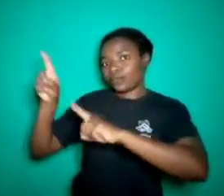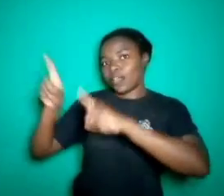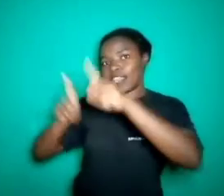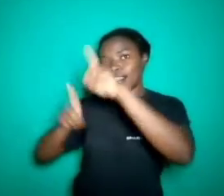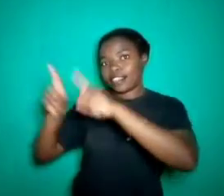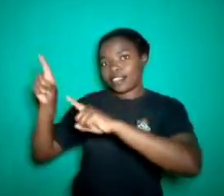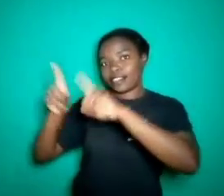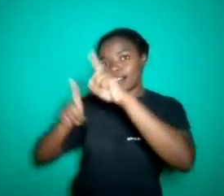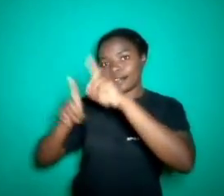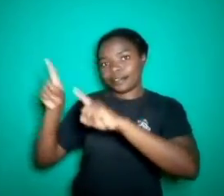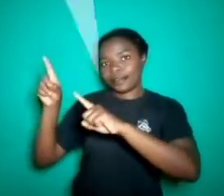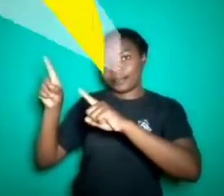tour.